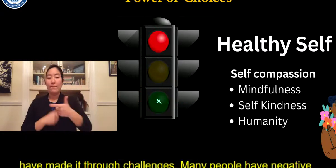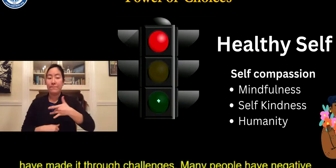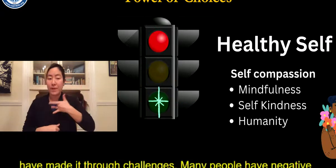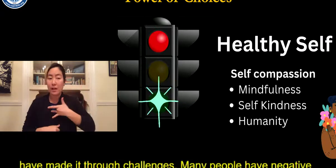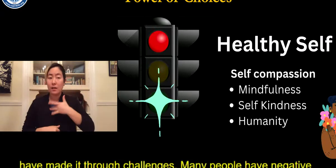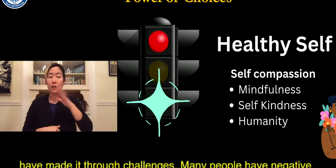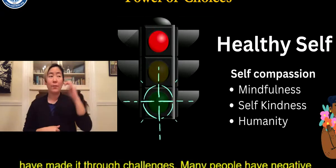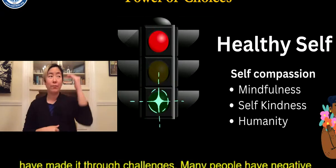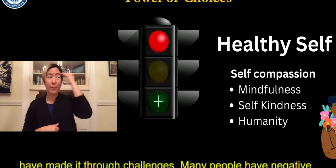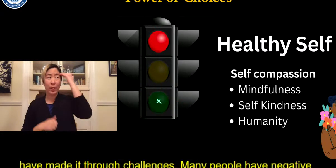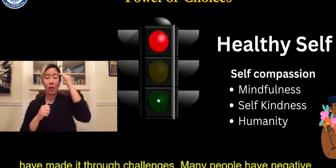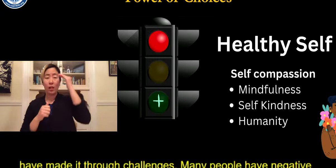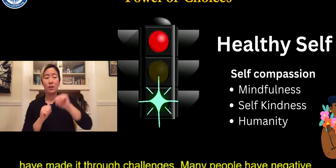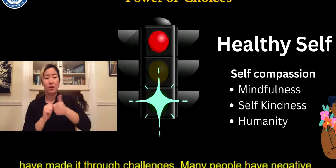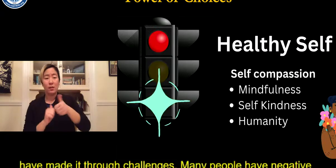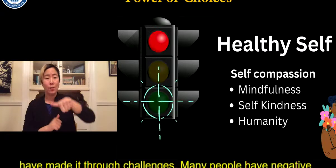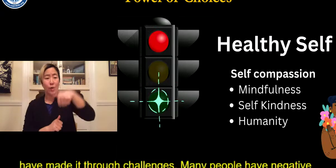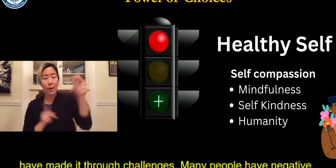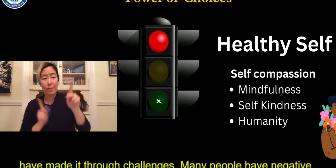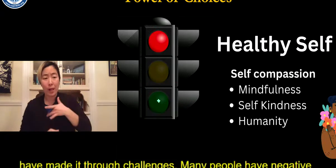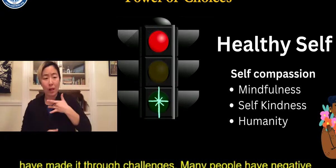our mistakes.